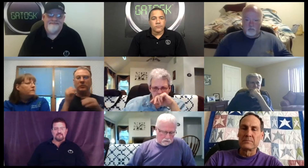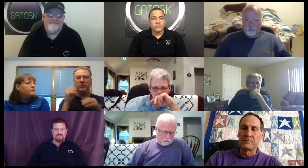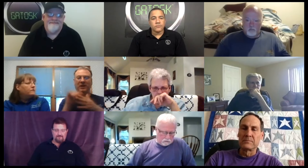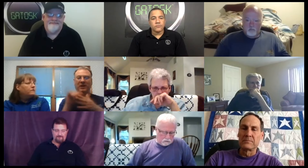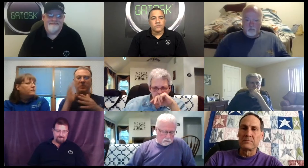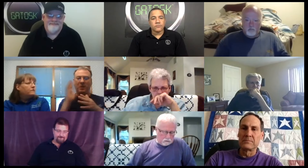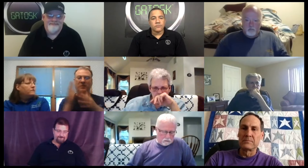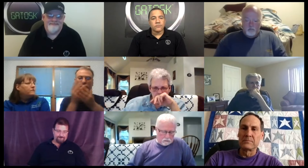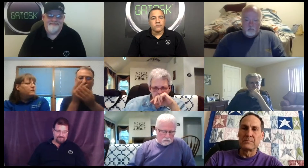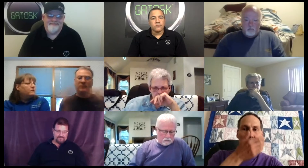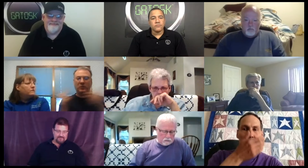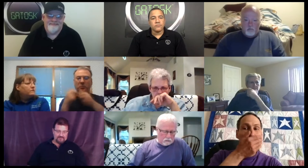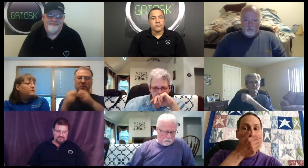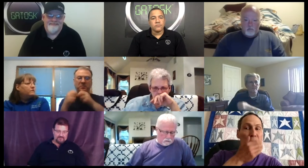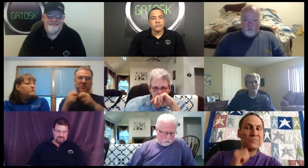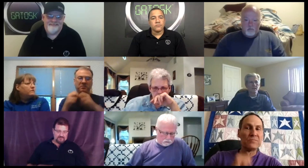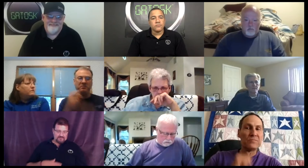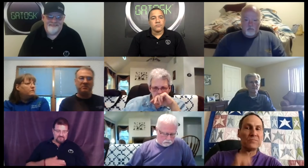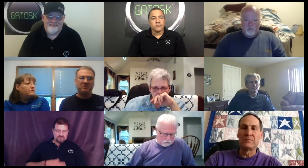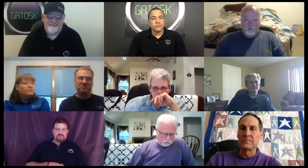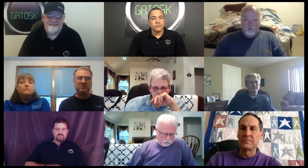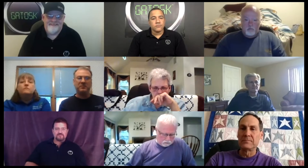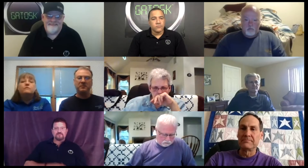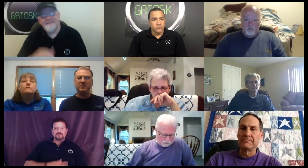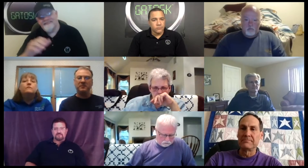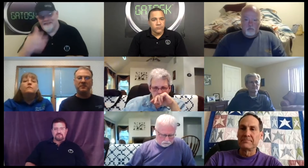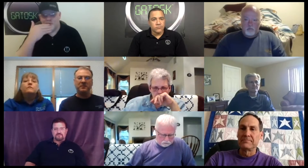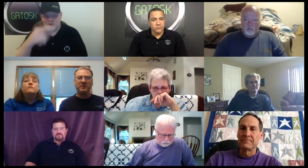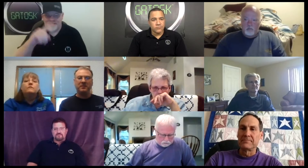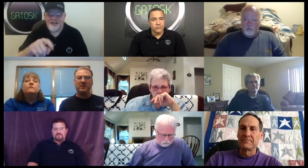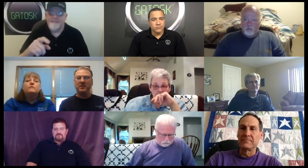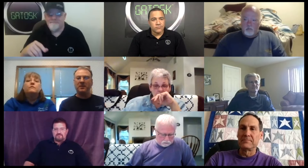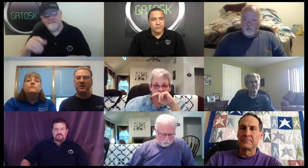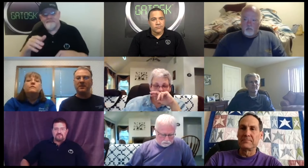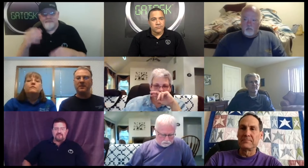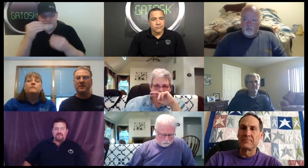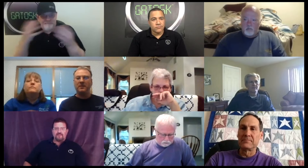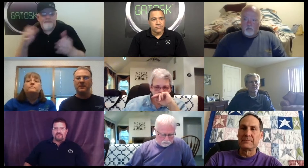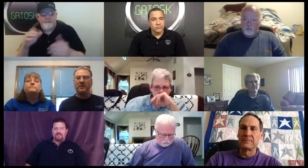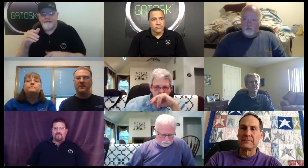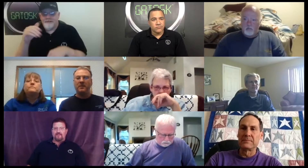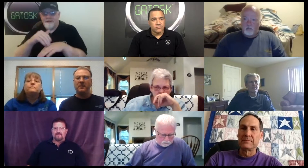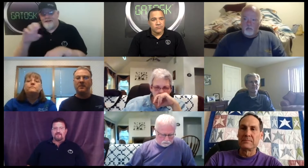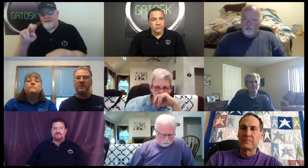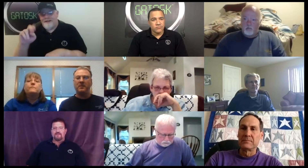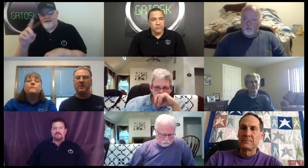phone, so that would resolve a lot of issues. Well, that's a good question. To let you know